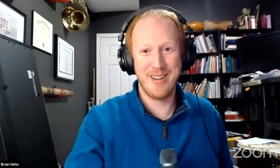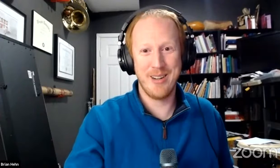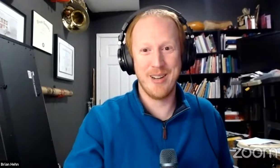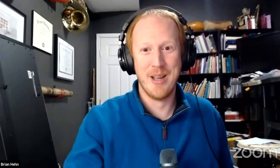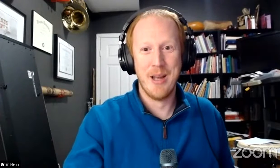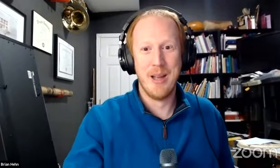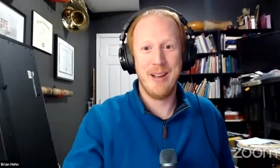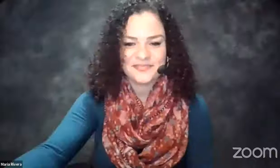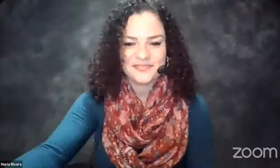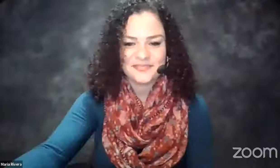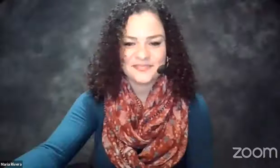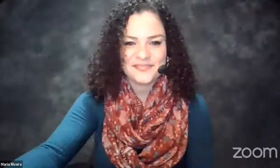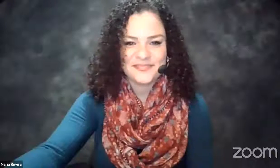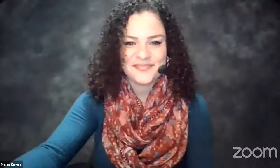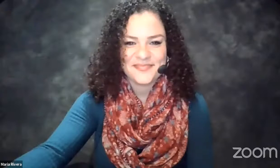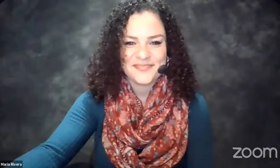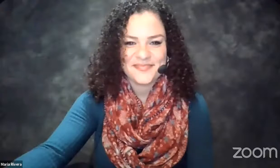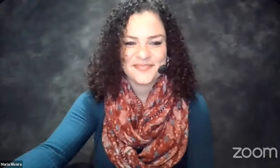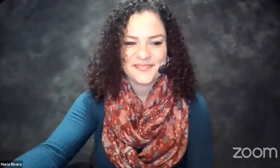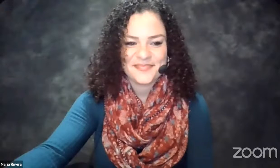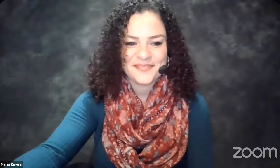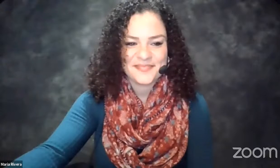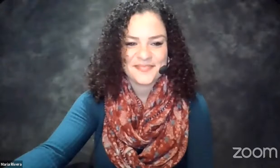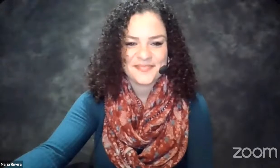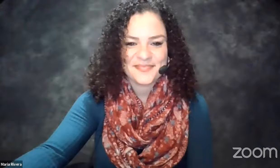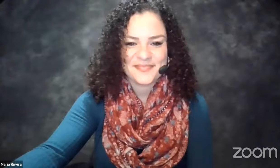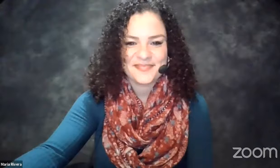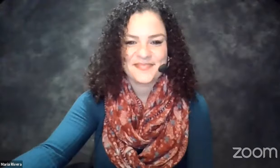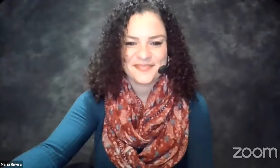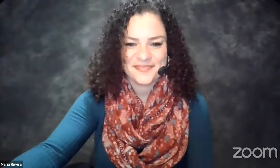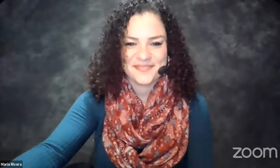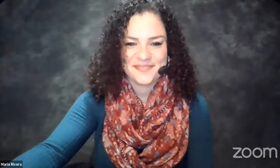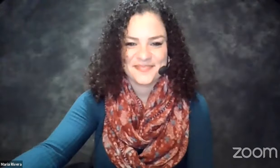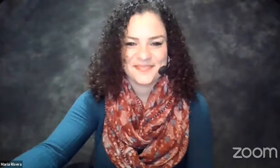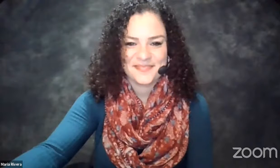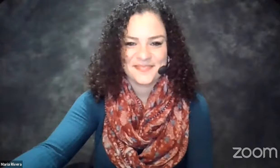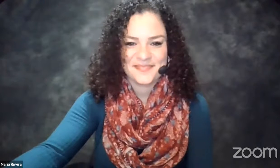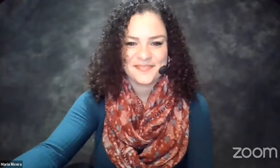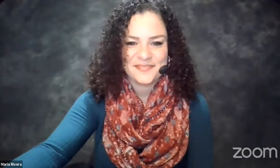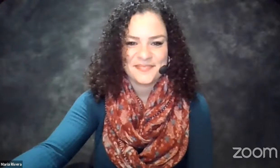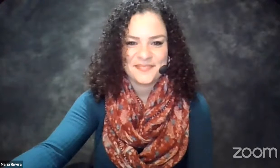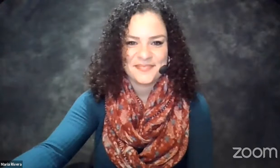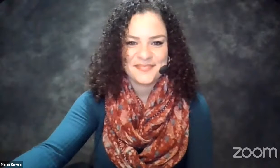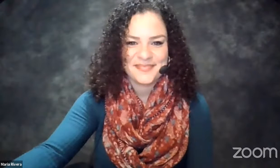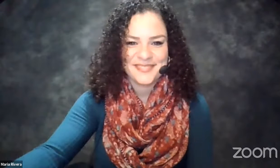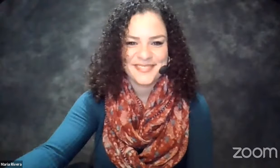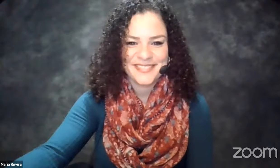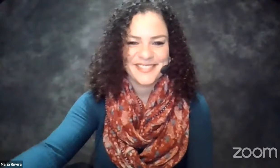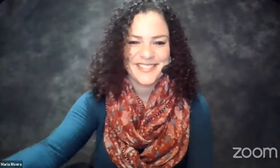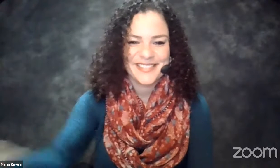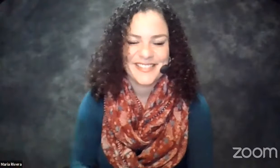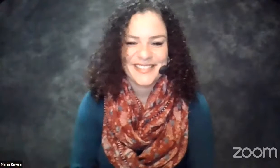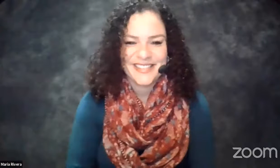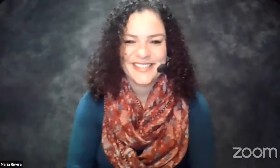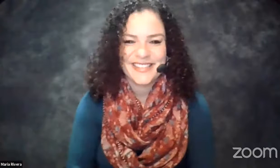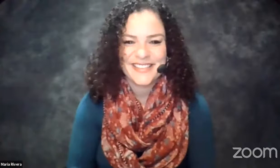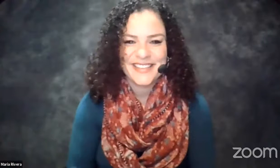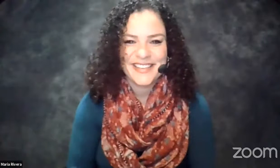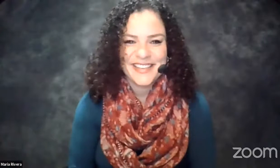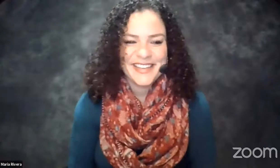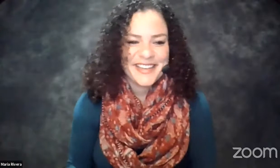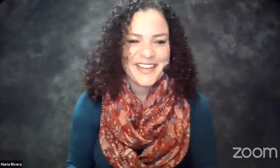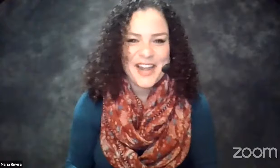text. Many of our published authors submitted text, and some people who are unpublished and have never written a hymn text before submitted some things, and they're all